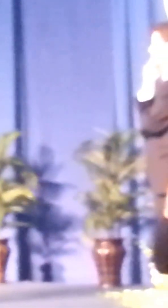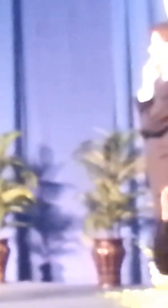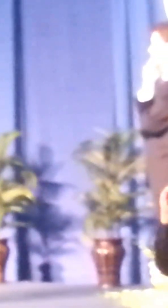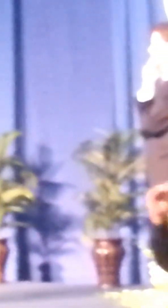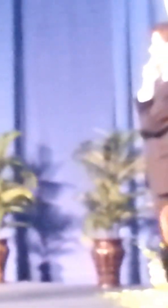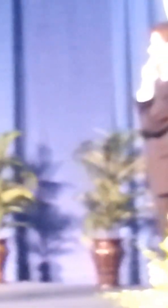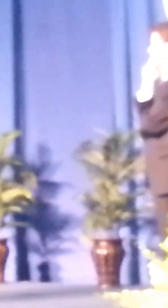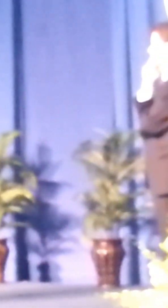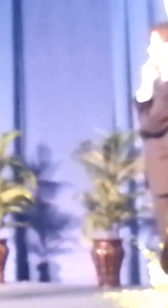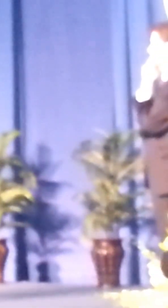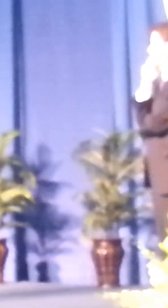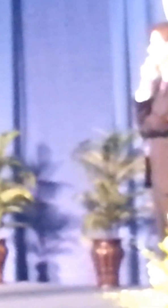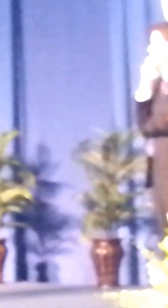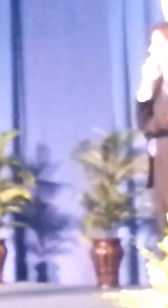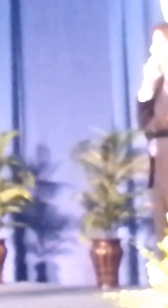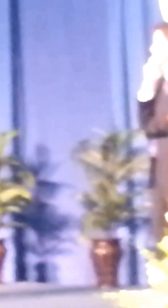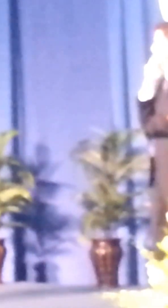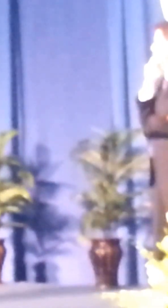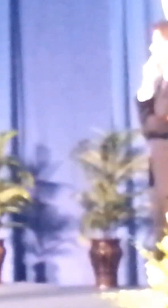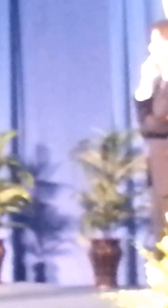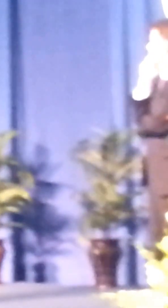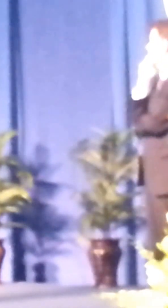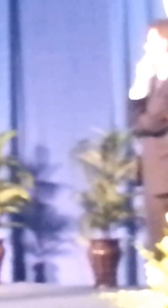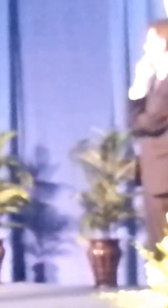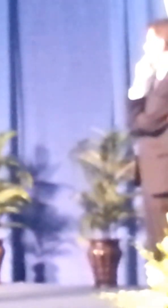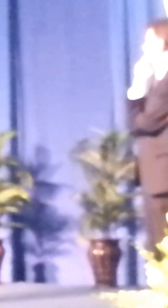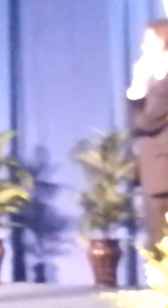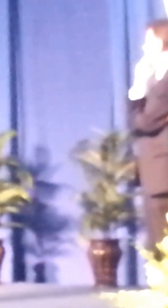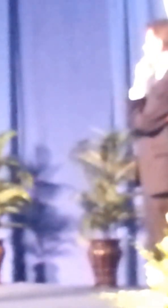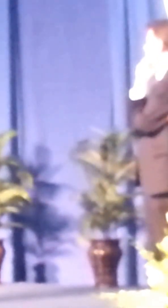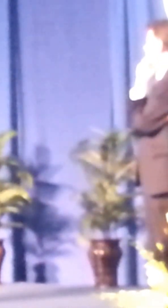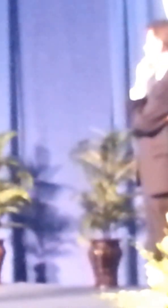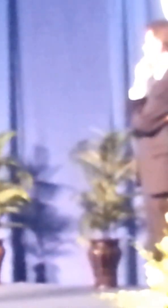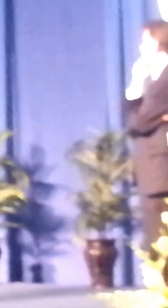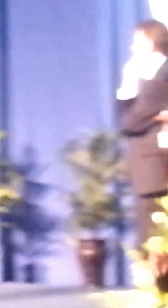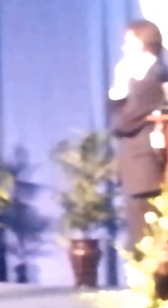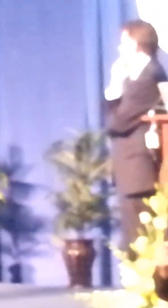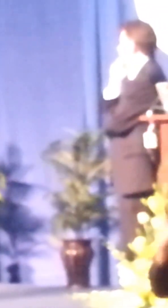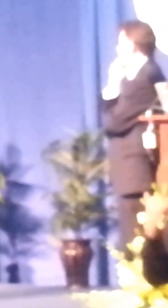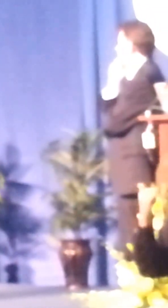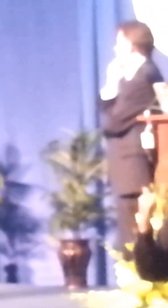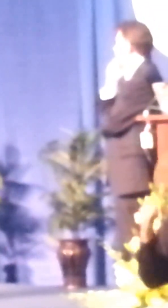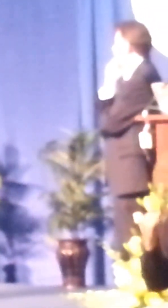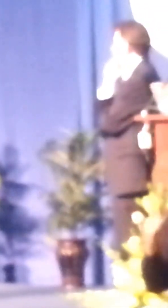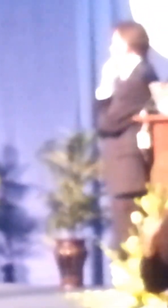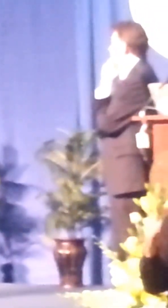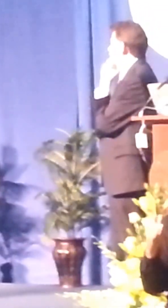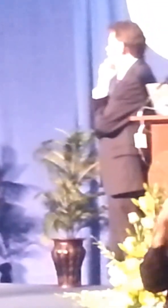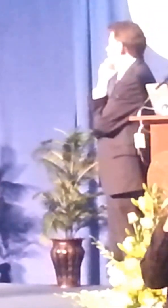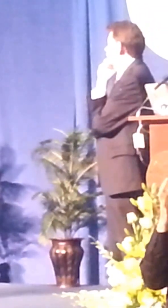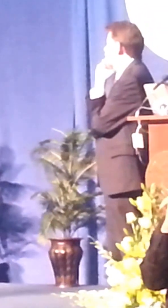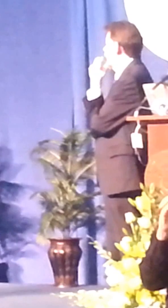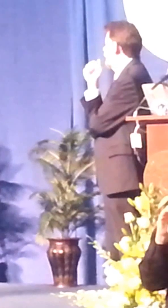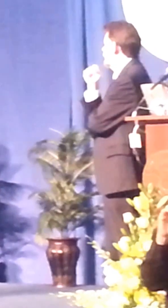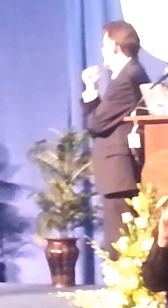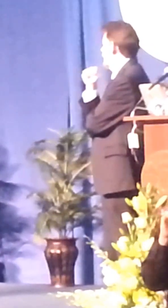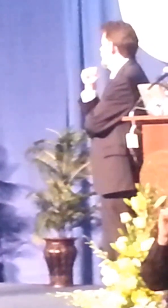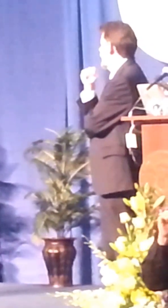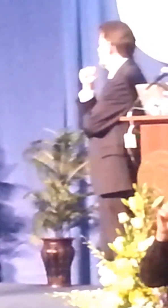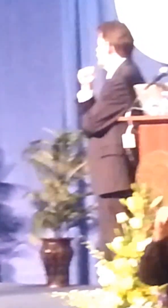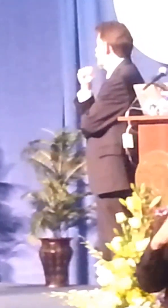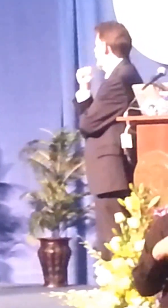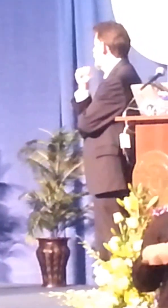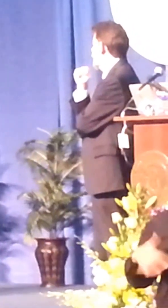low this trip. All right. But what are we going to be next trip? We're not going to be Bronx. We're not going to be Ocelots. I'm just full